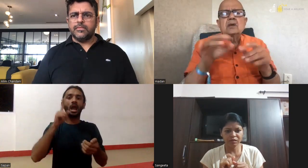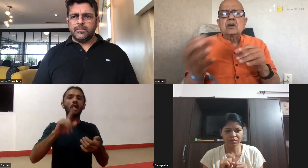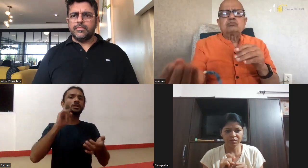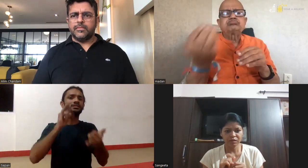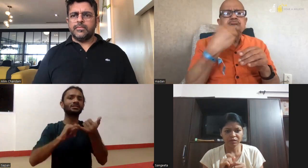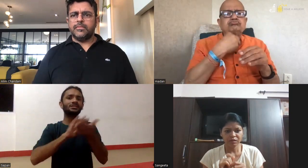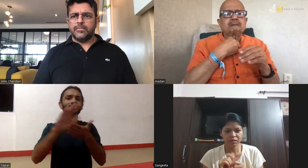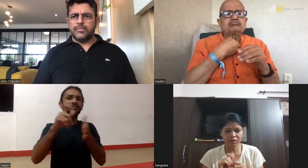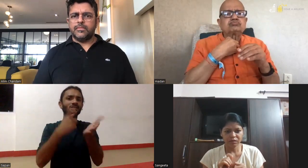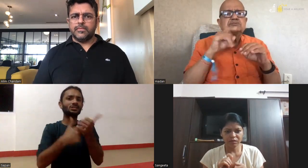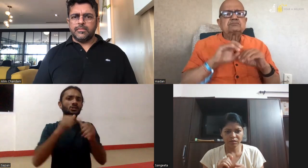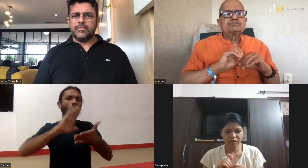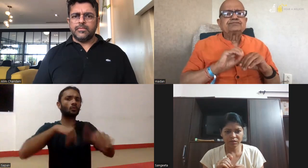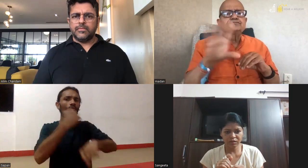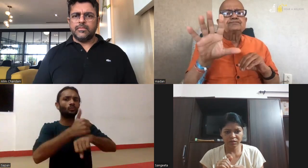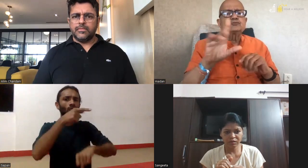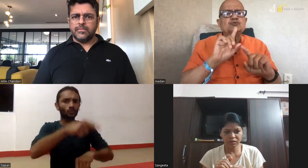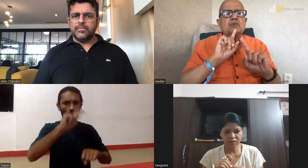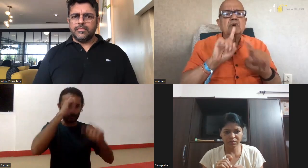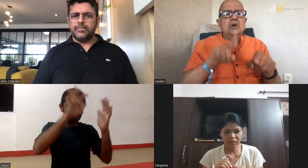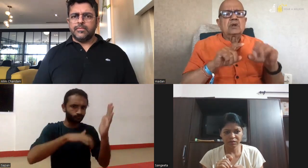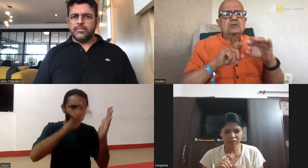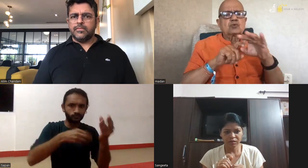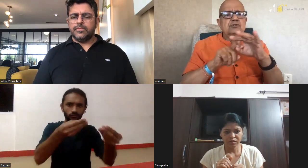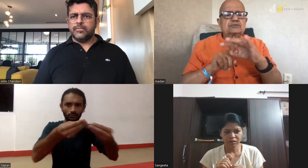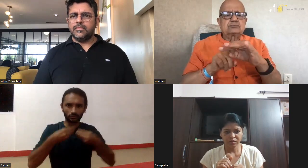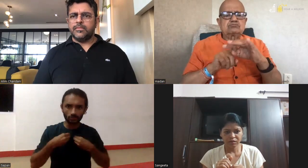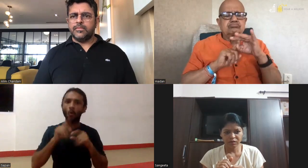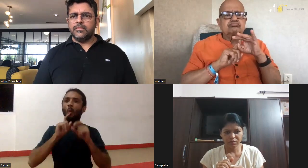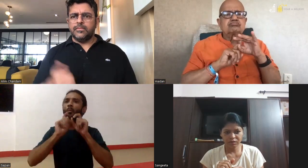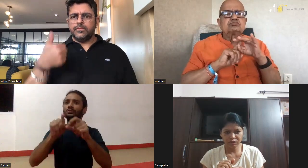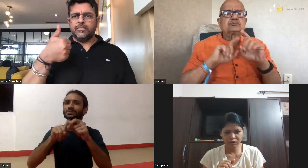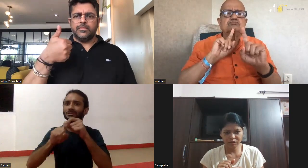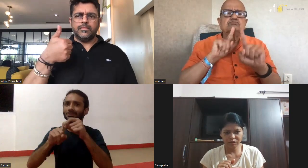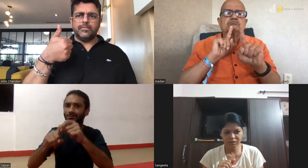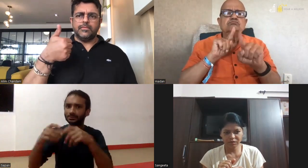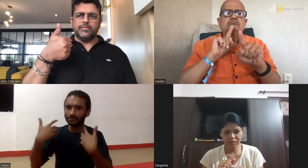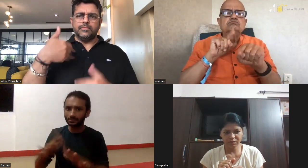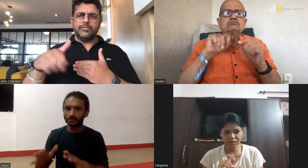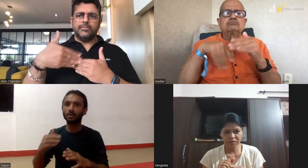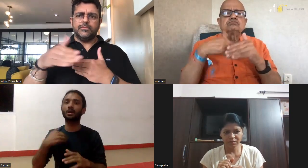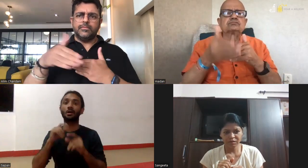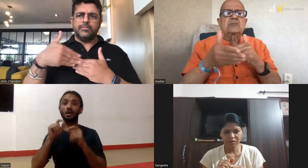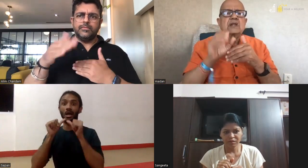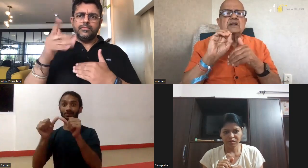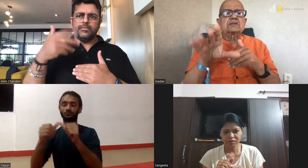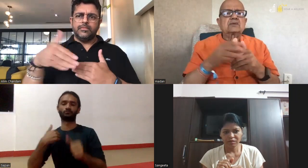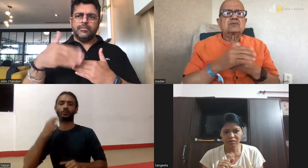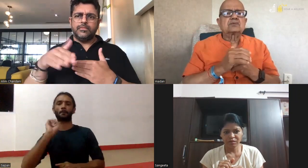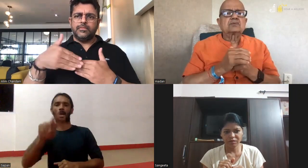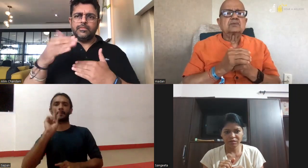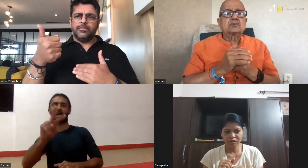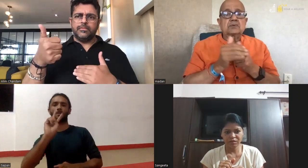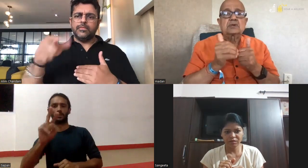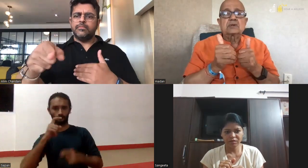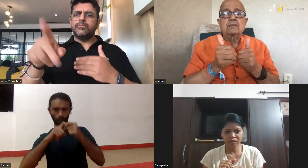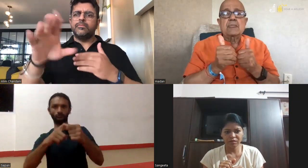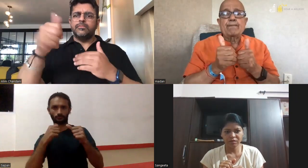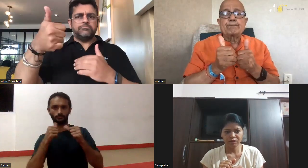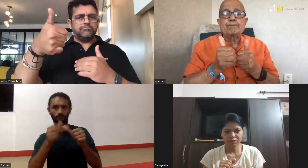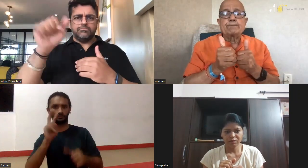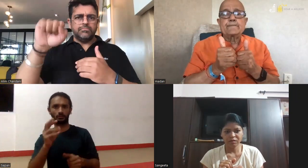learned the benefit of sign language. So many teachers get in awe and then they listen to her. But for you,